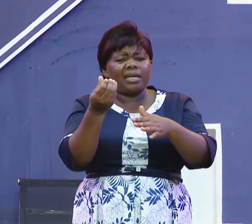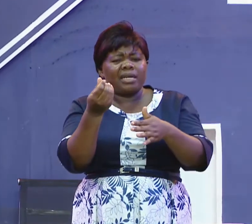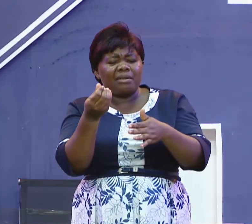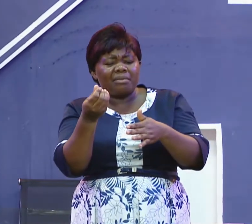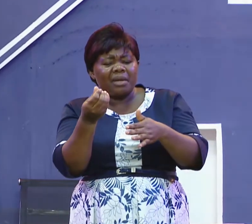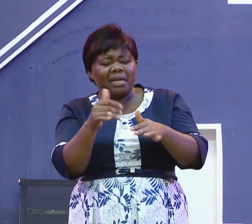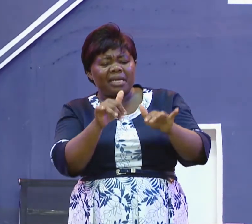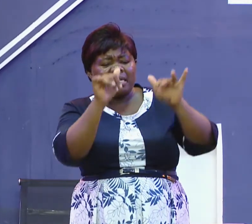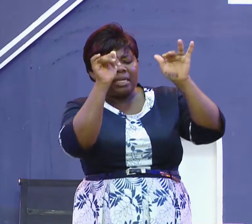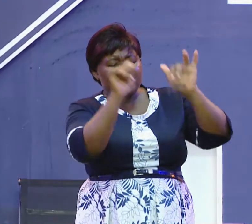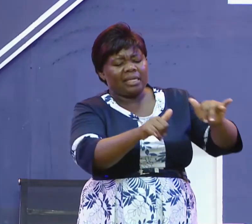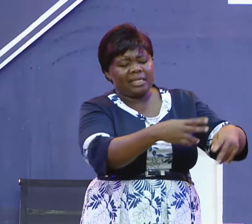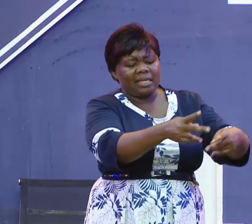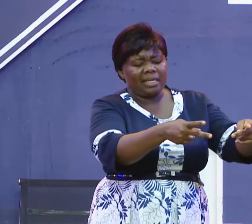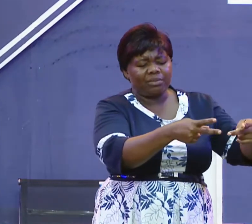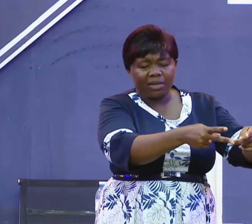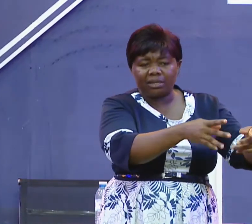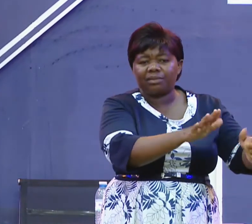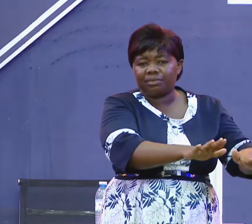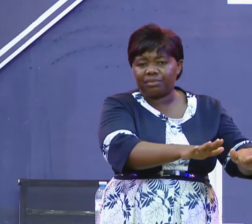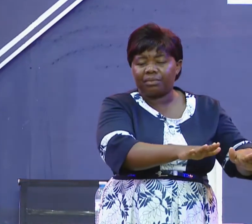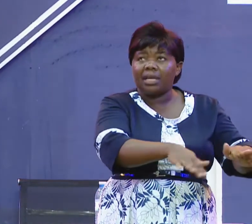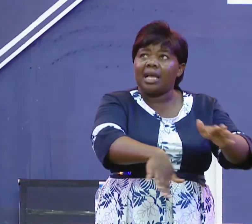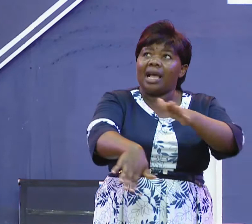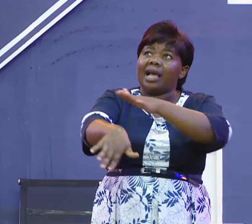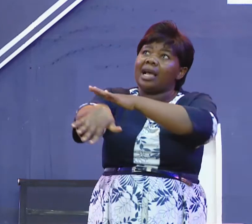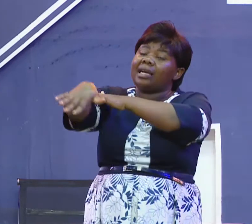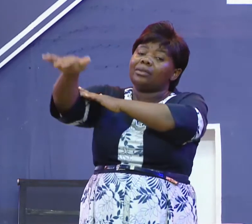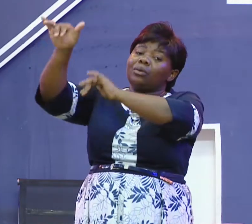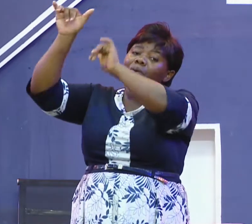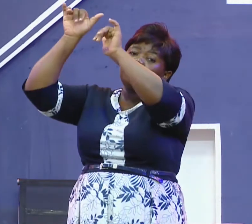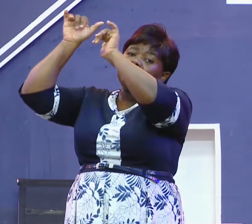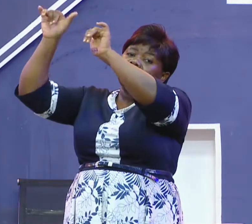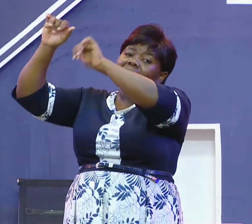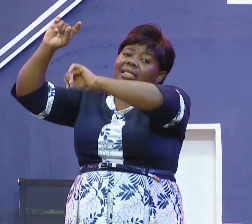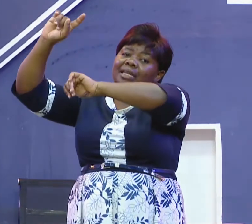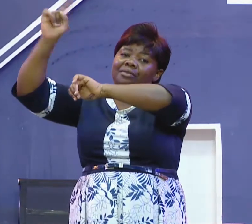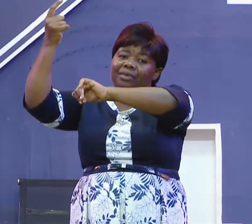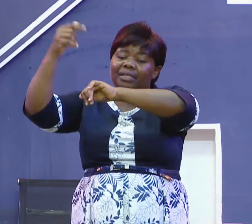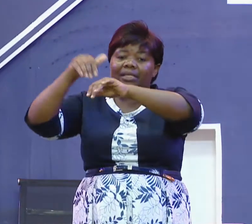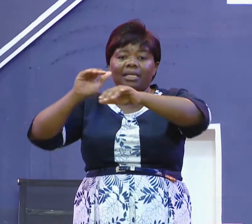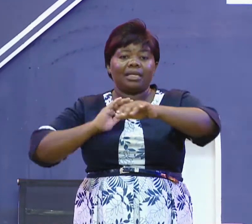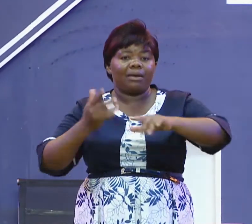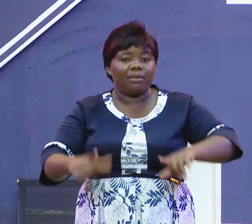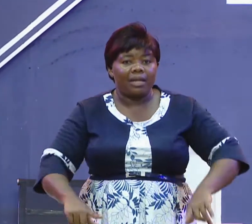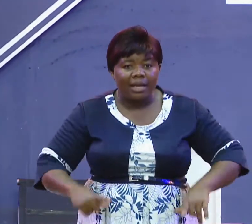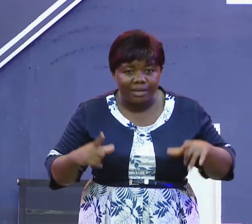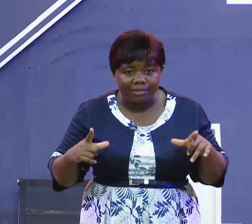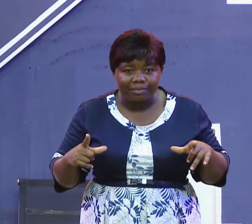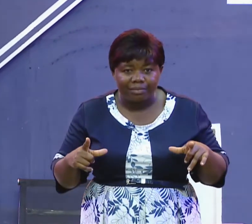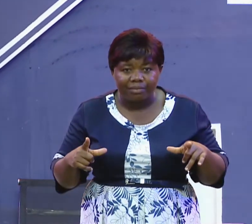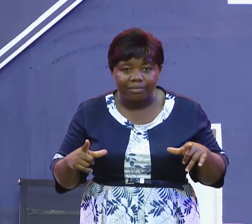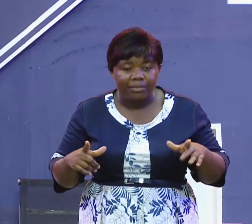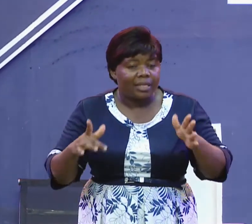level, when we can put money in its position, and God remains in his position, number